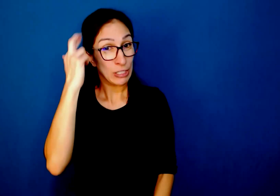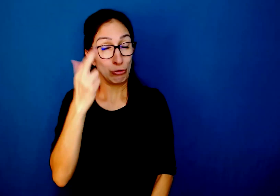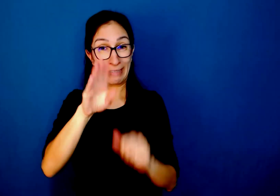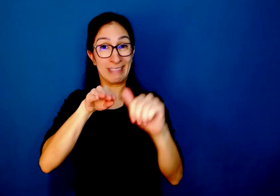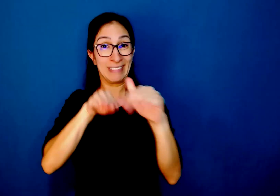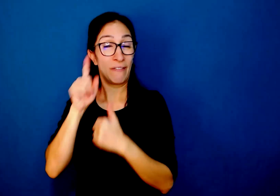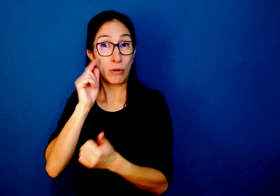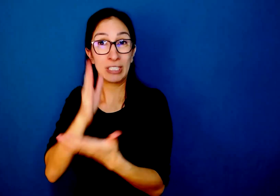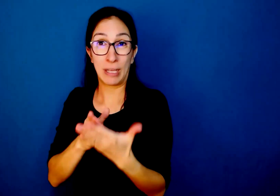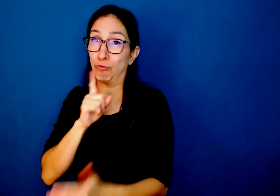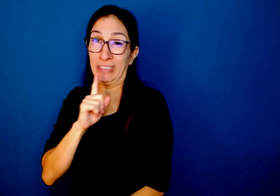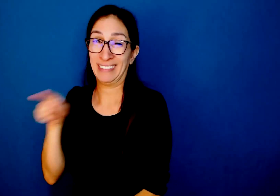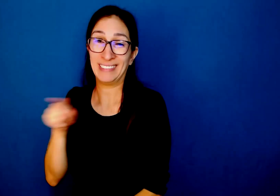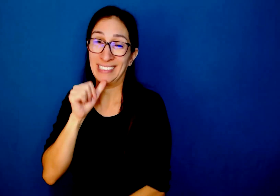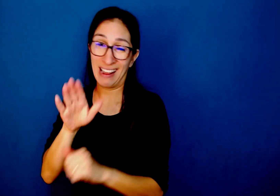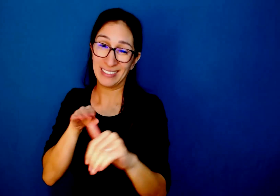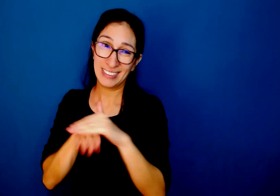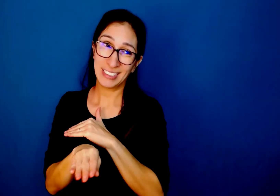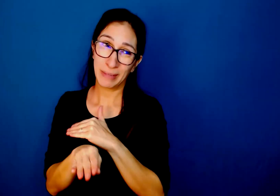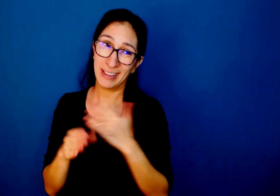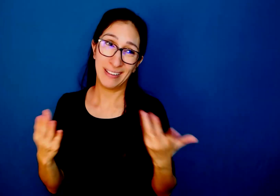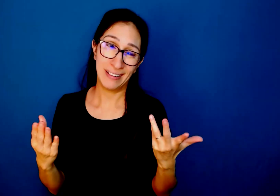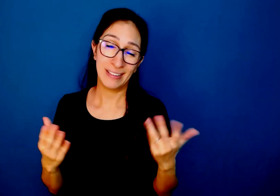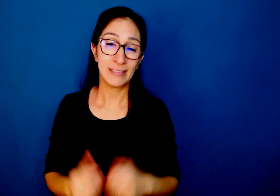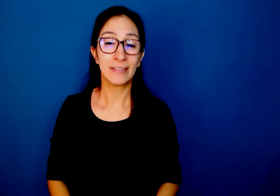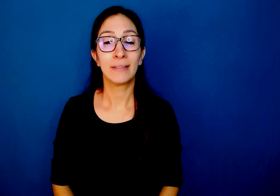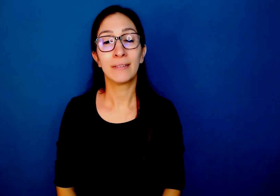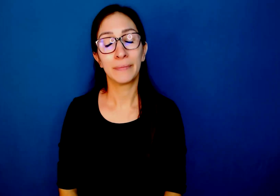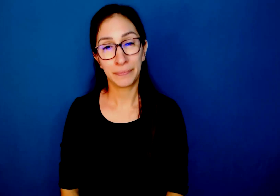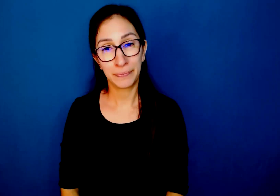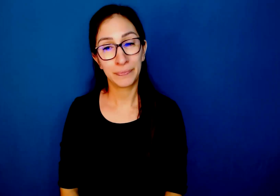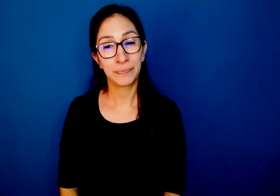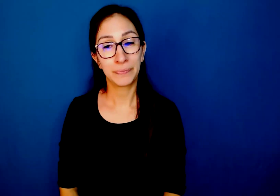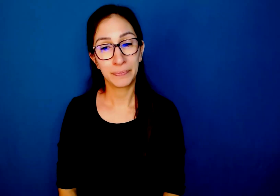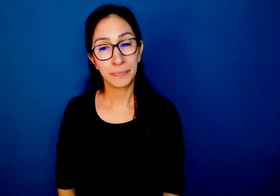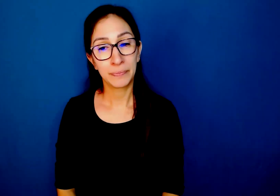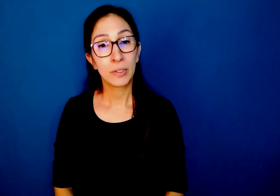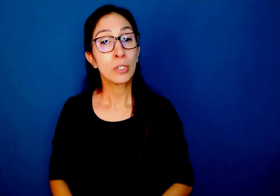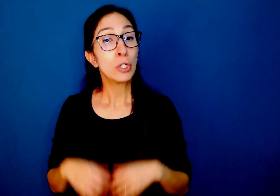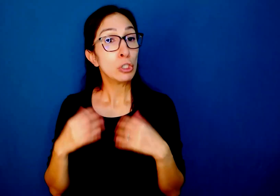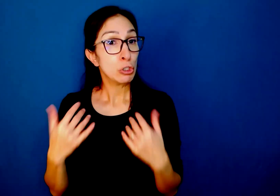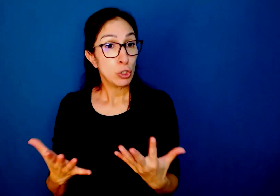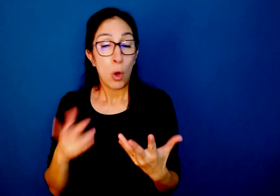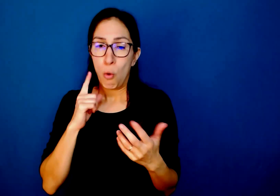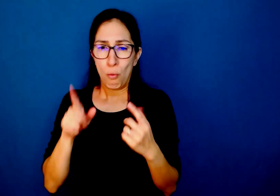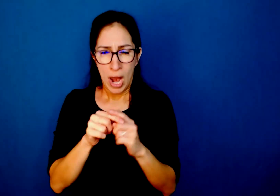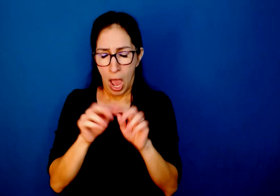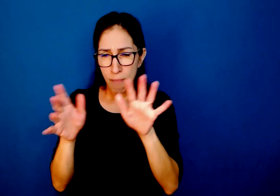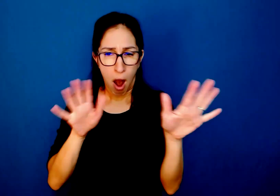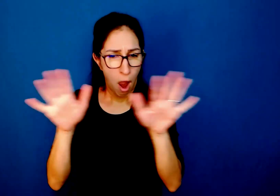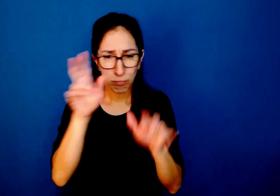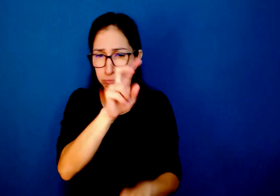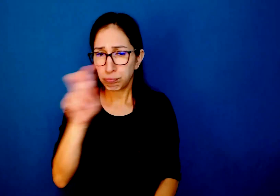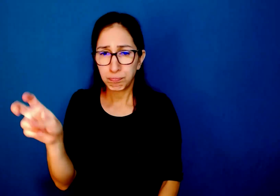accessibility. It's tokenism if we think about it and just call it what it is. So when I navigate this page, ironically, the skip link is visible